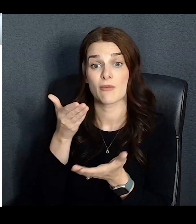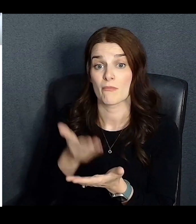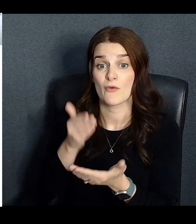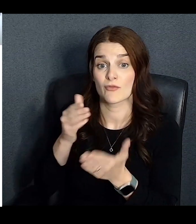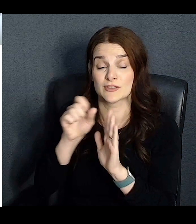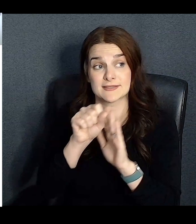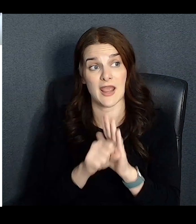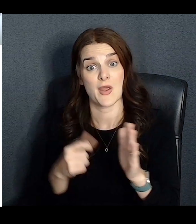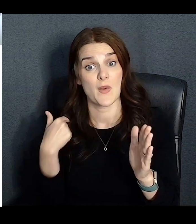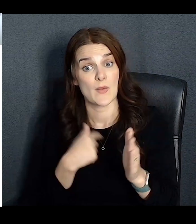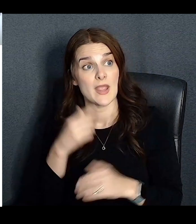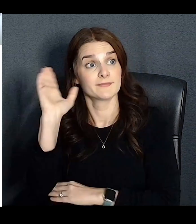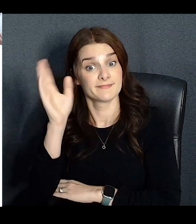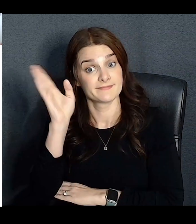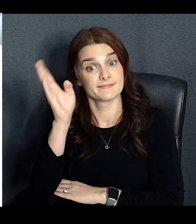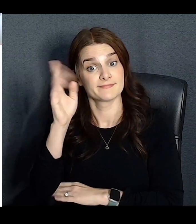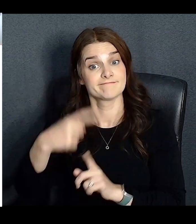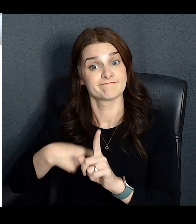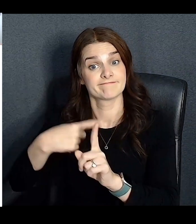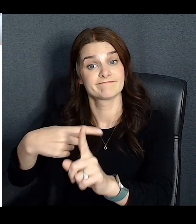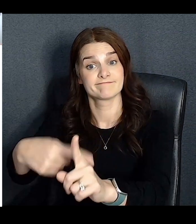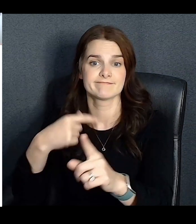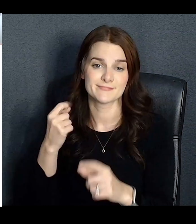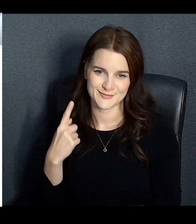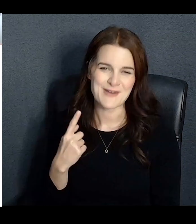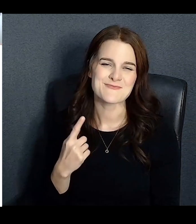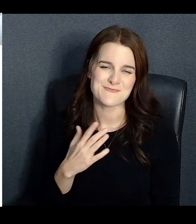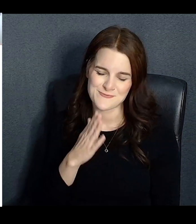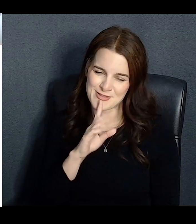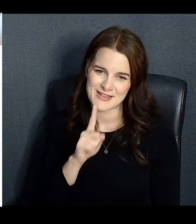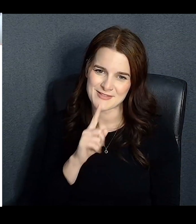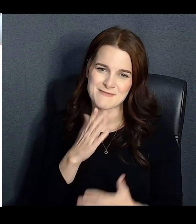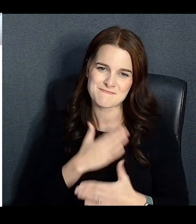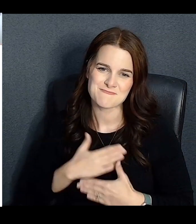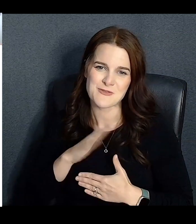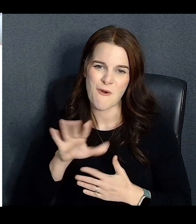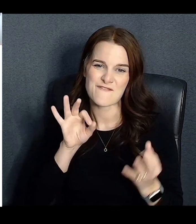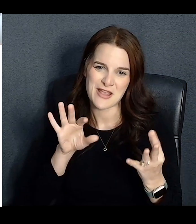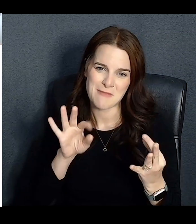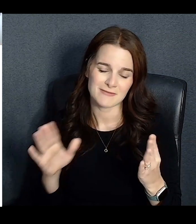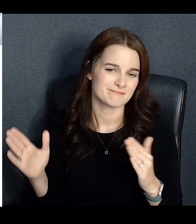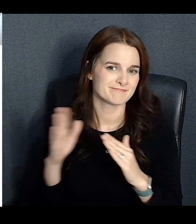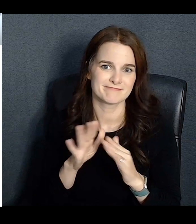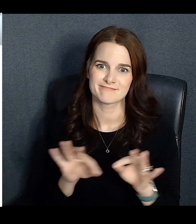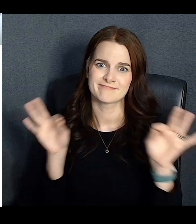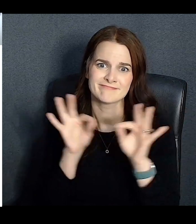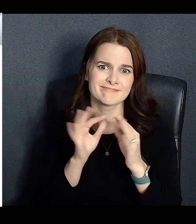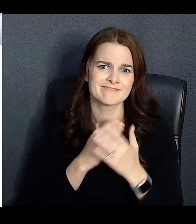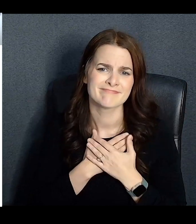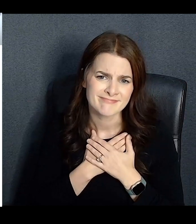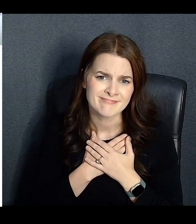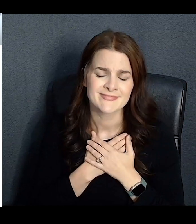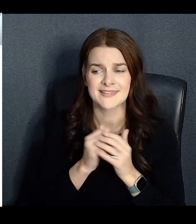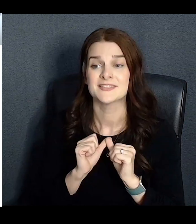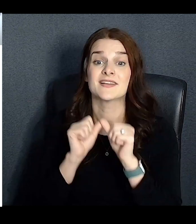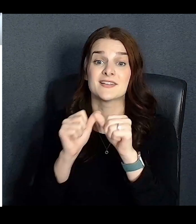state that we do these demonstrations and that we do these presentations. So we would greatly appreciate your feedback first and foremost,